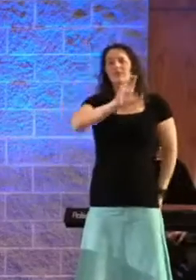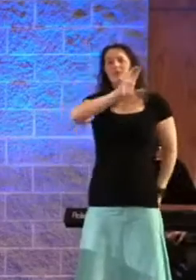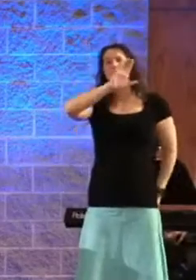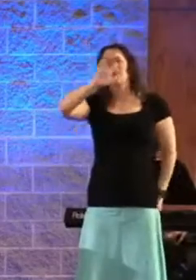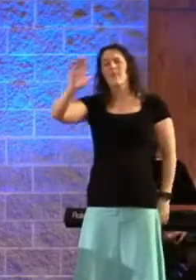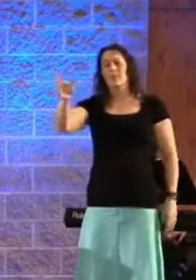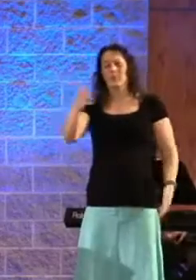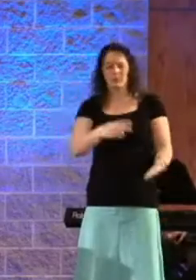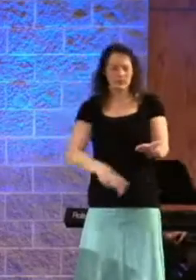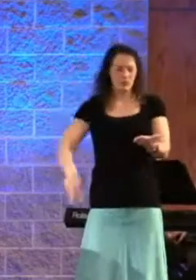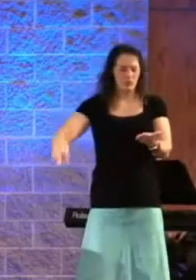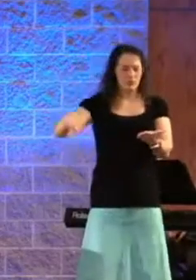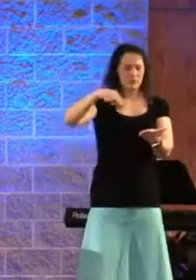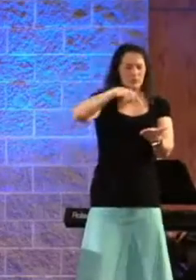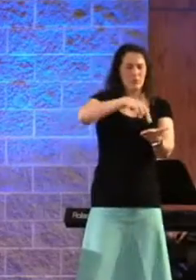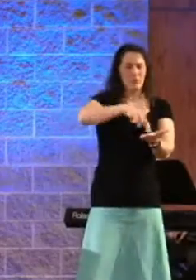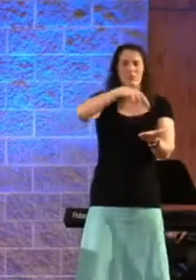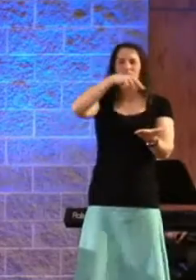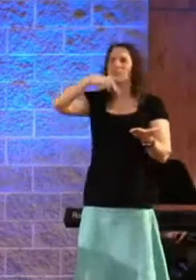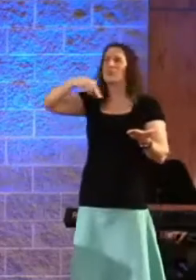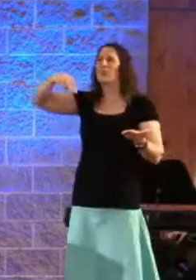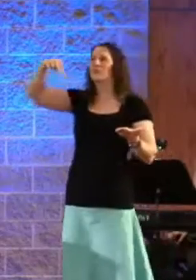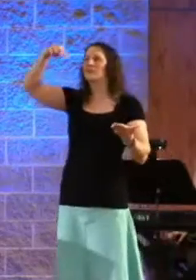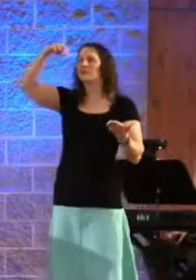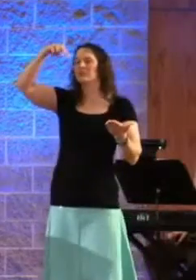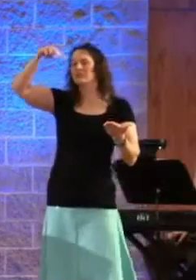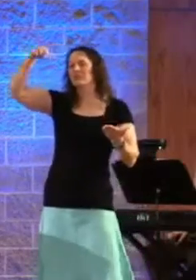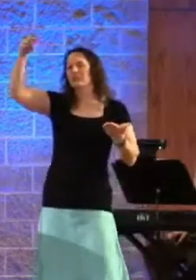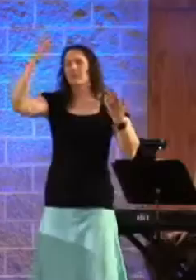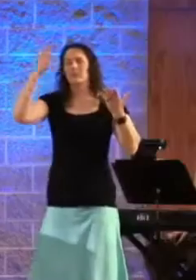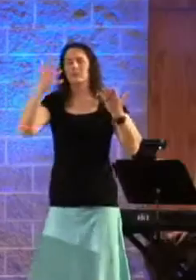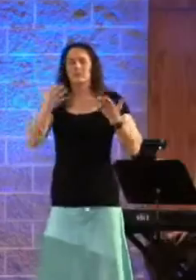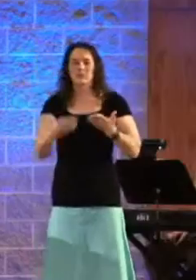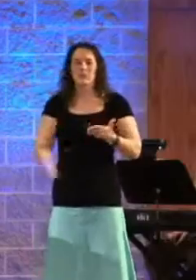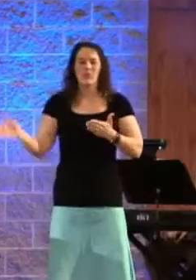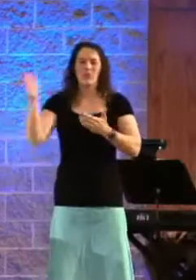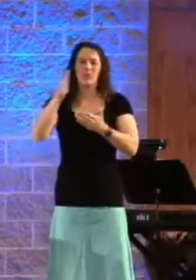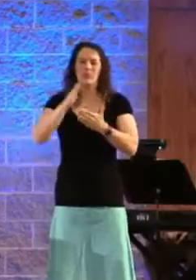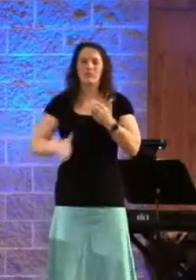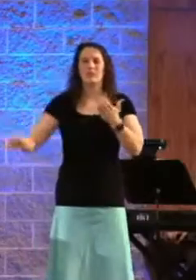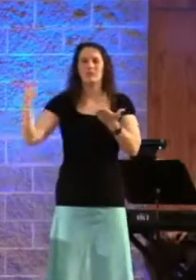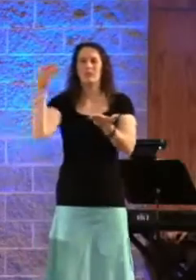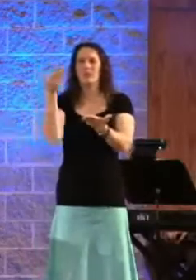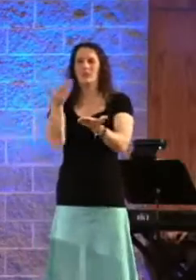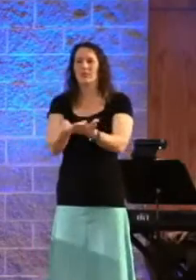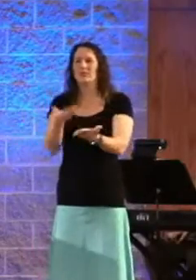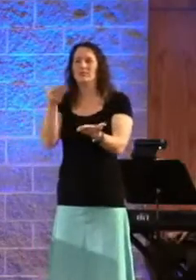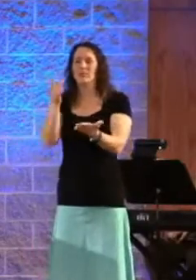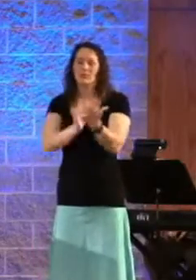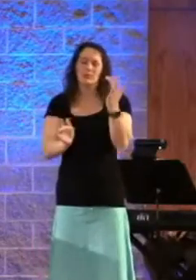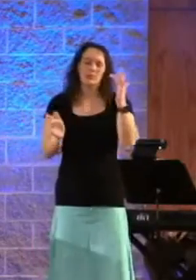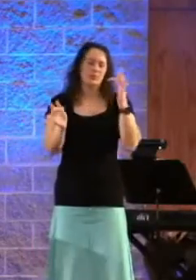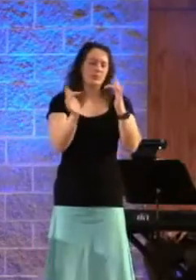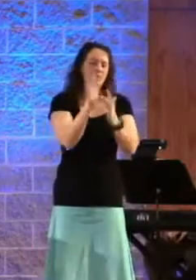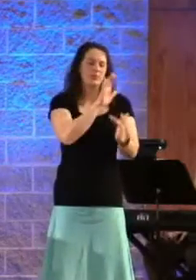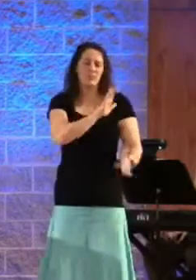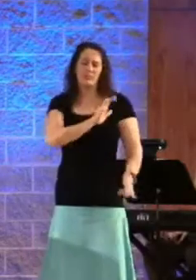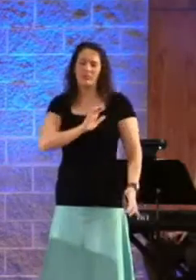is written. Jesus Christ, my living